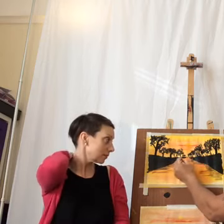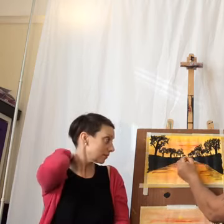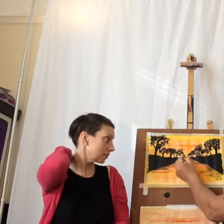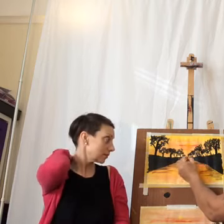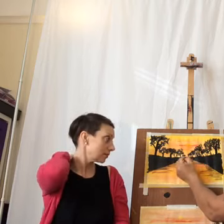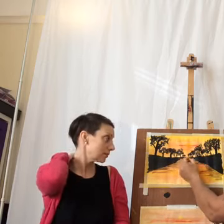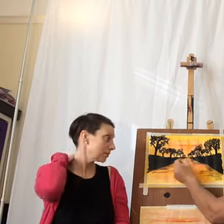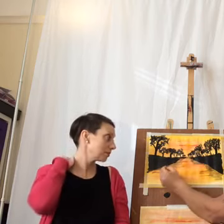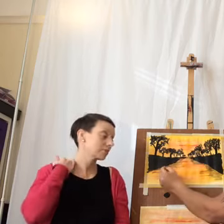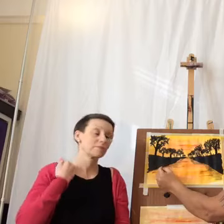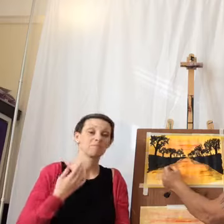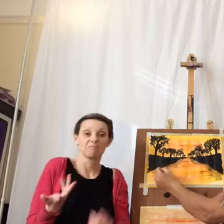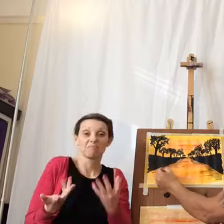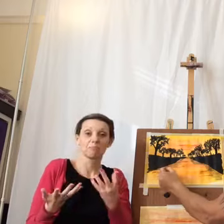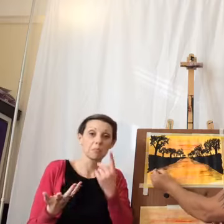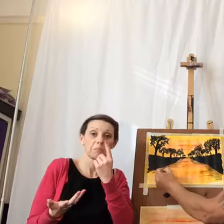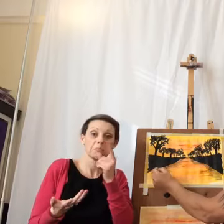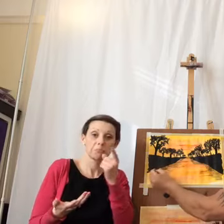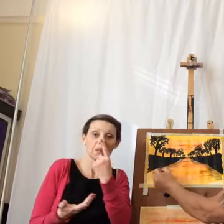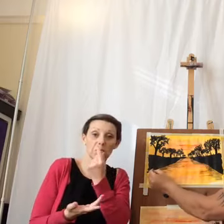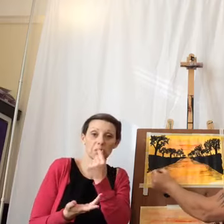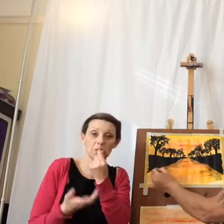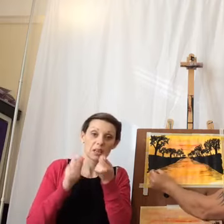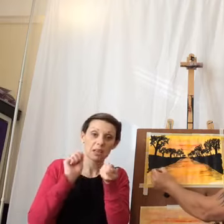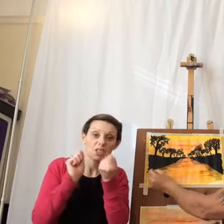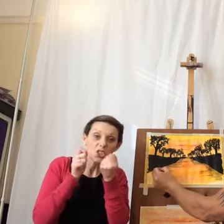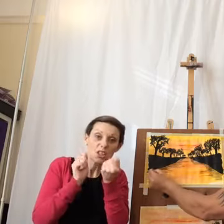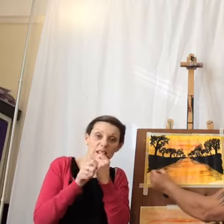But you know, you can just mess about with these things. Right.